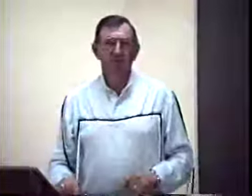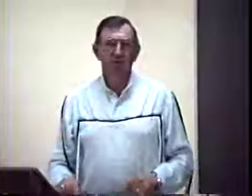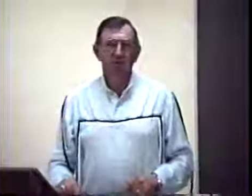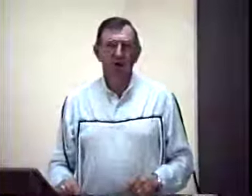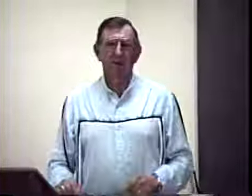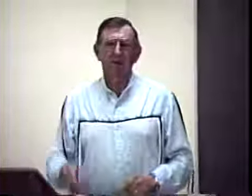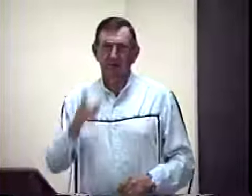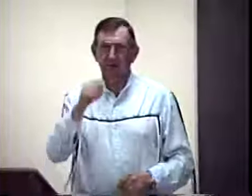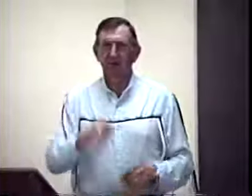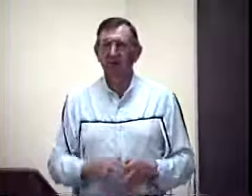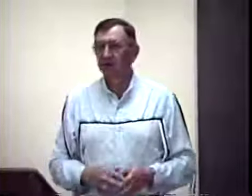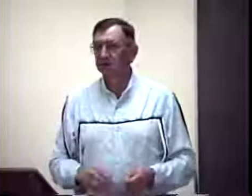Almo Roberts, who the class is